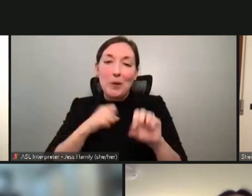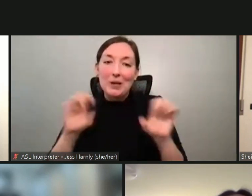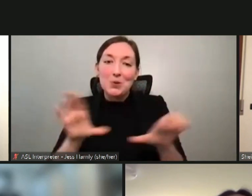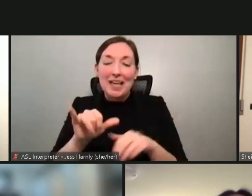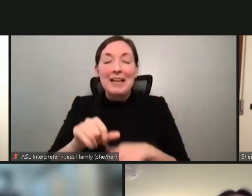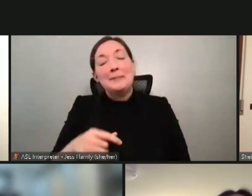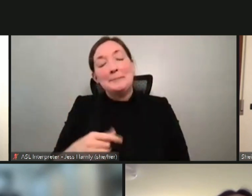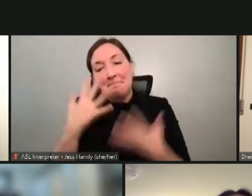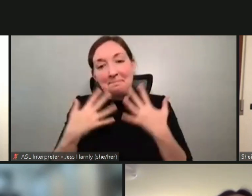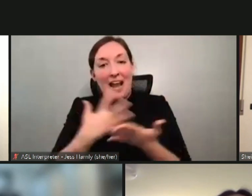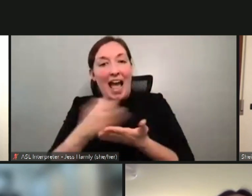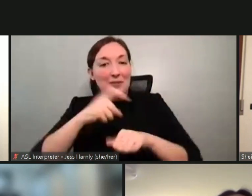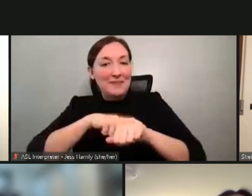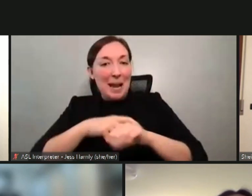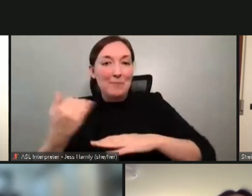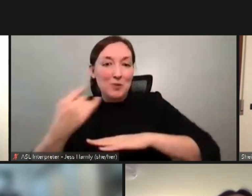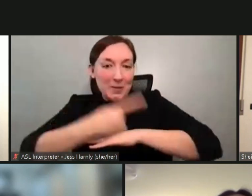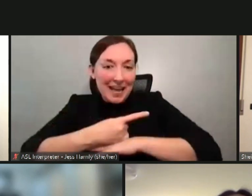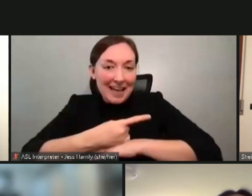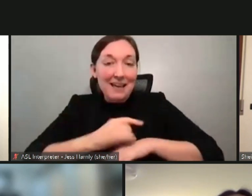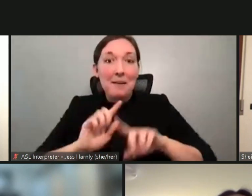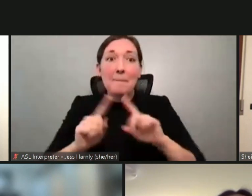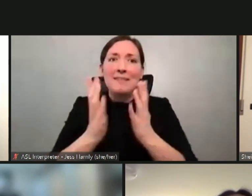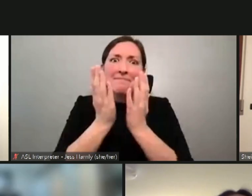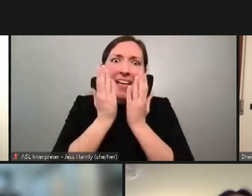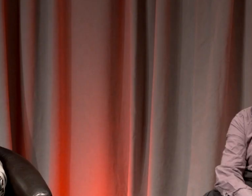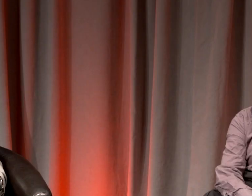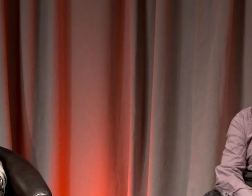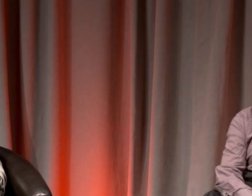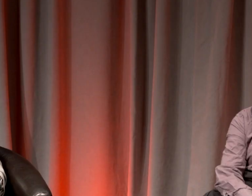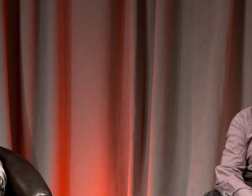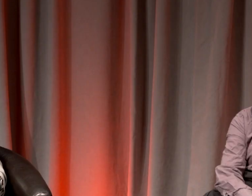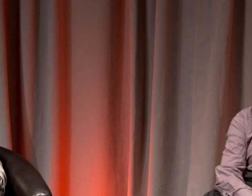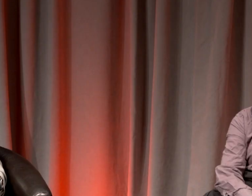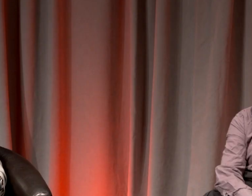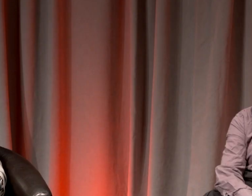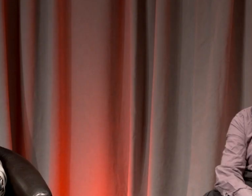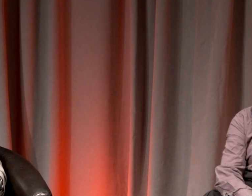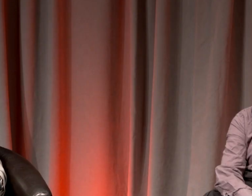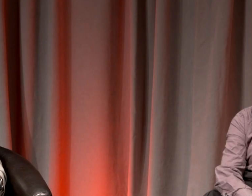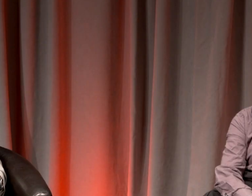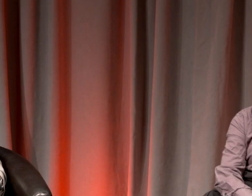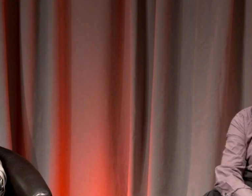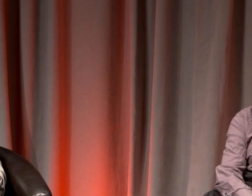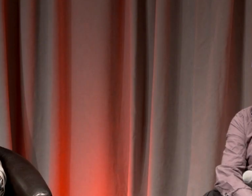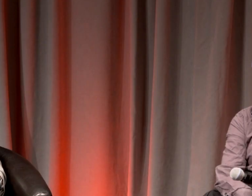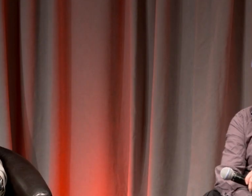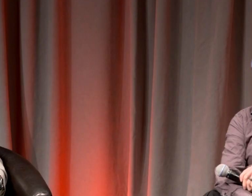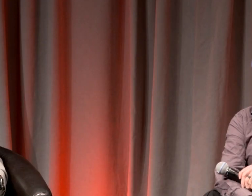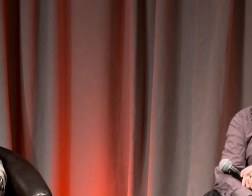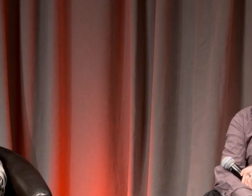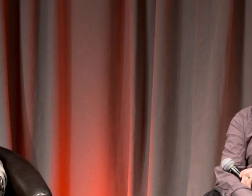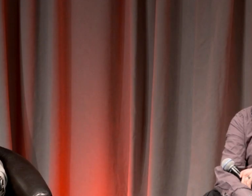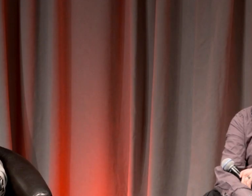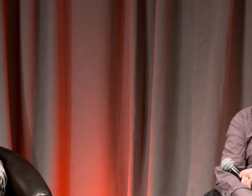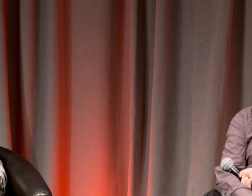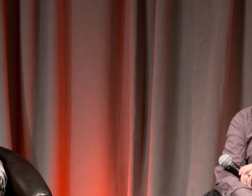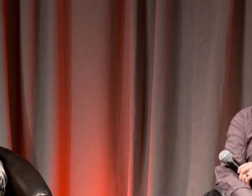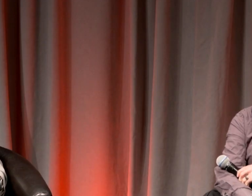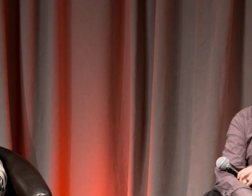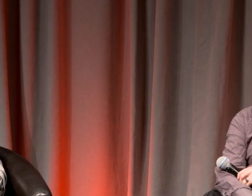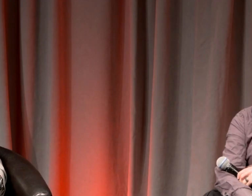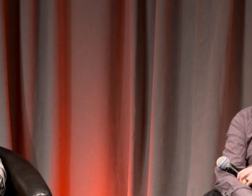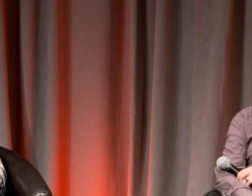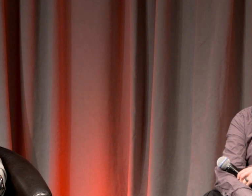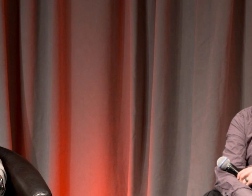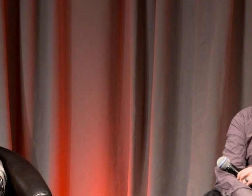out of time for today. However, I want to thank you all for being here and for listening and for your wonderful questions and your excellent attention. Please look up Axtra